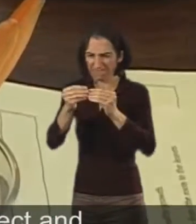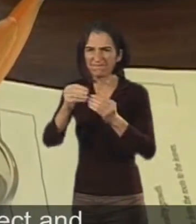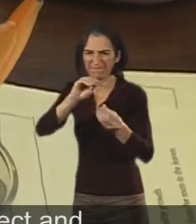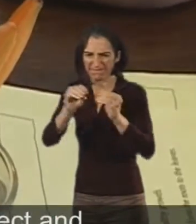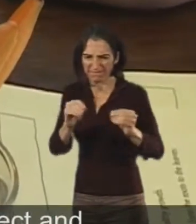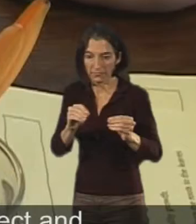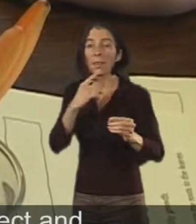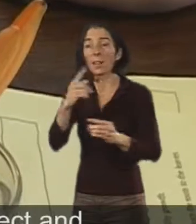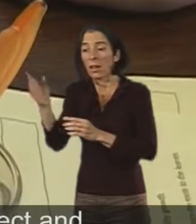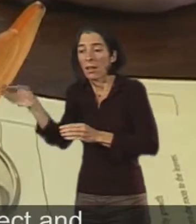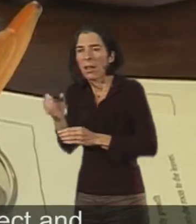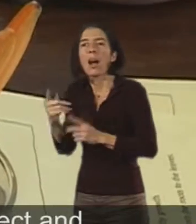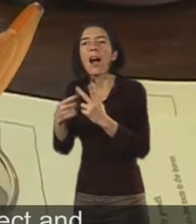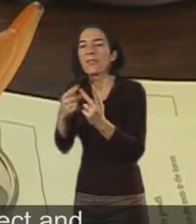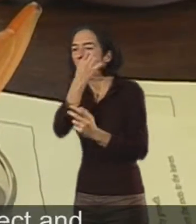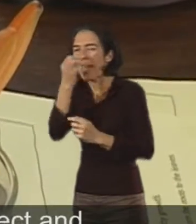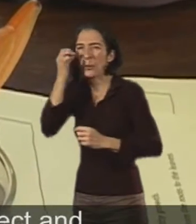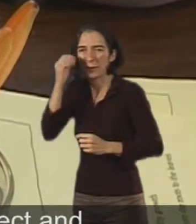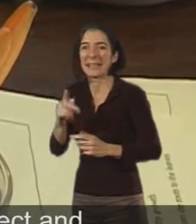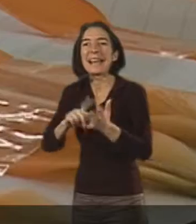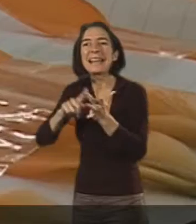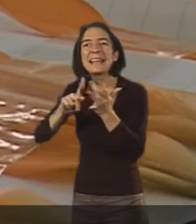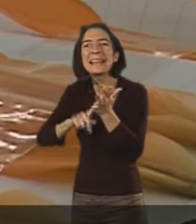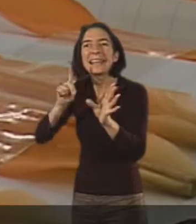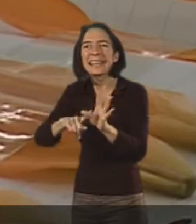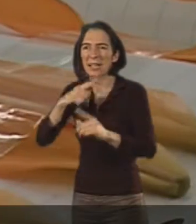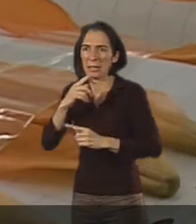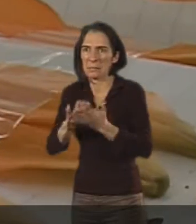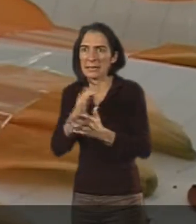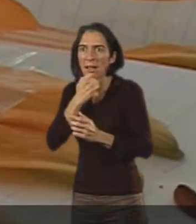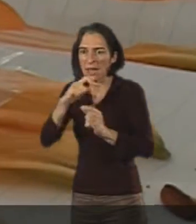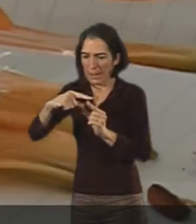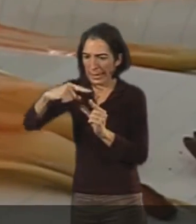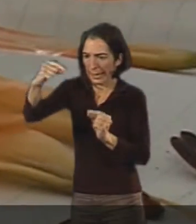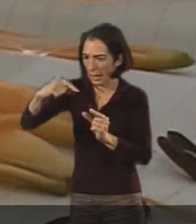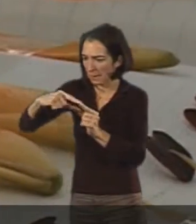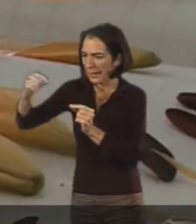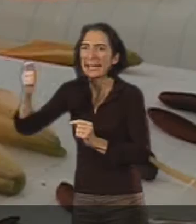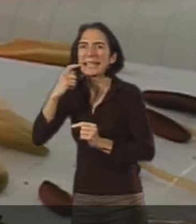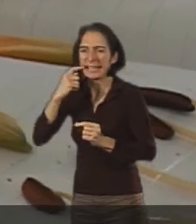easier to dissect, and their larger size makes them easier for pupils to see and to handle.